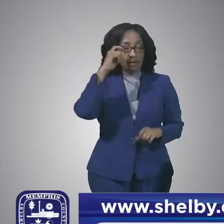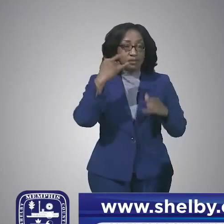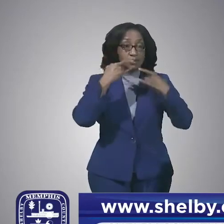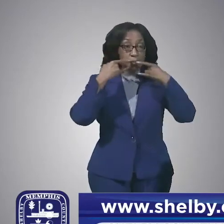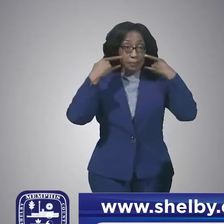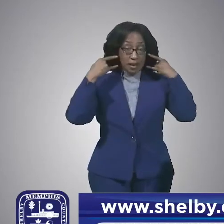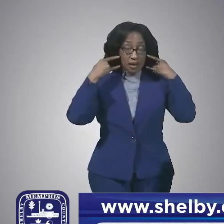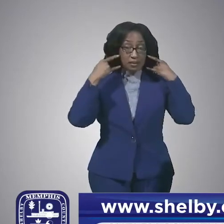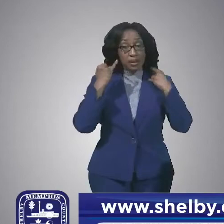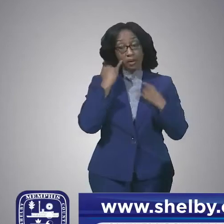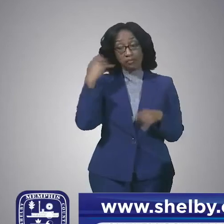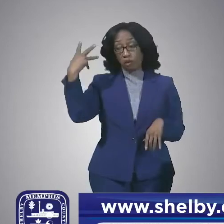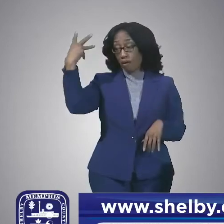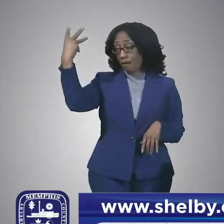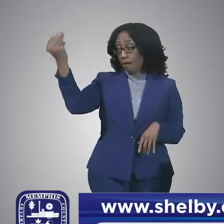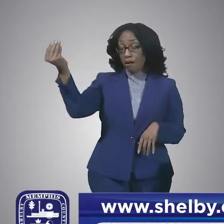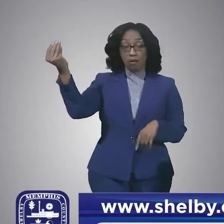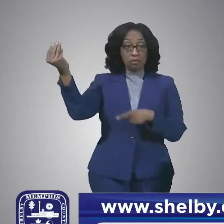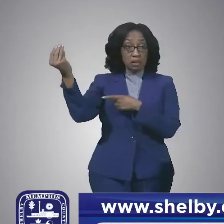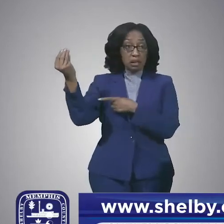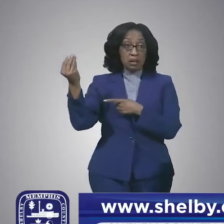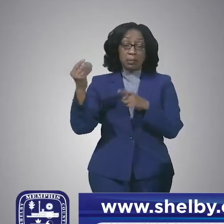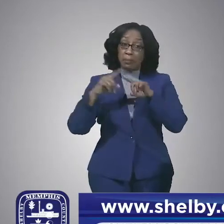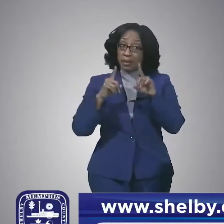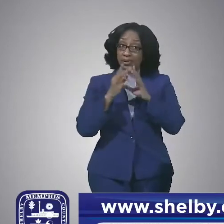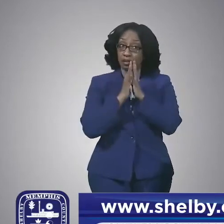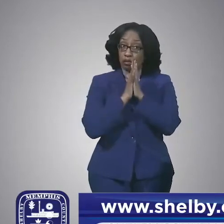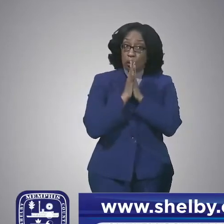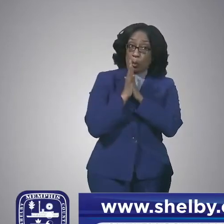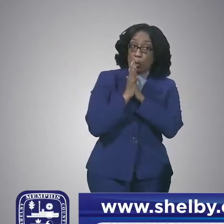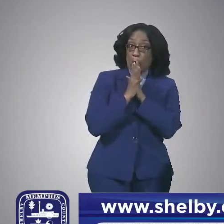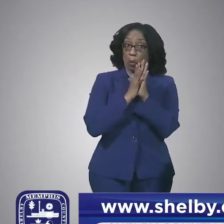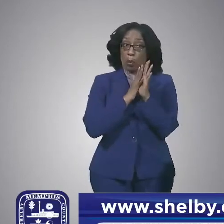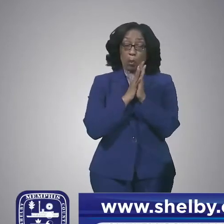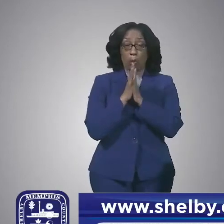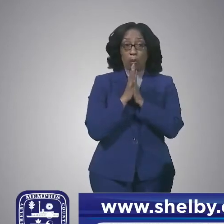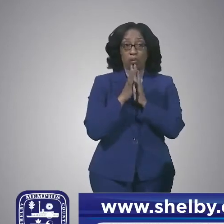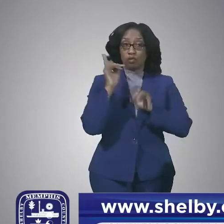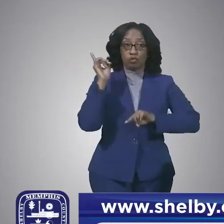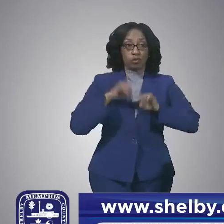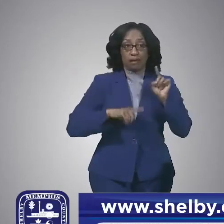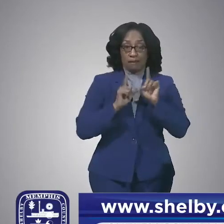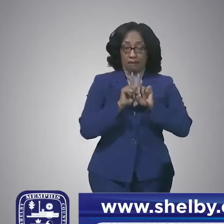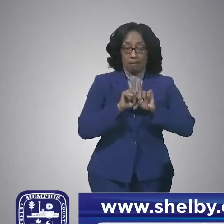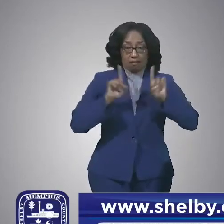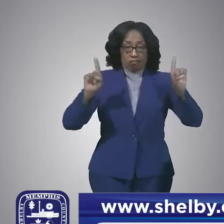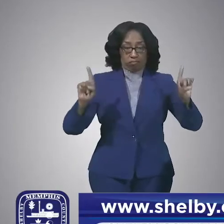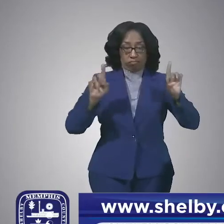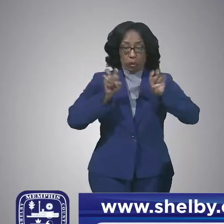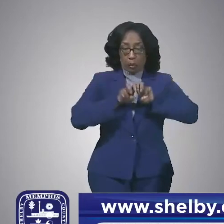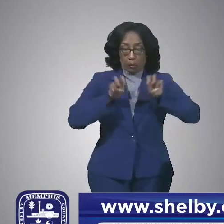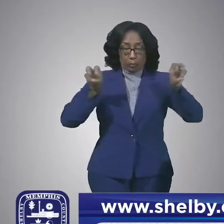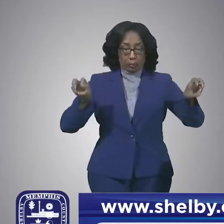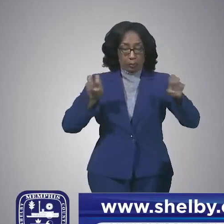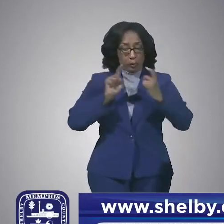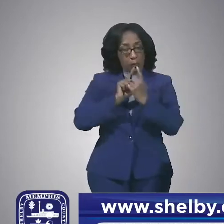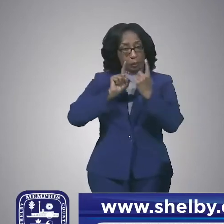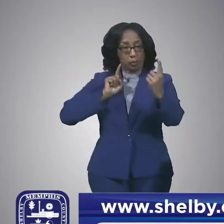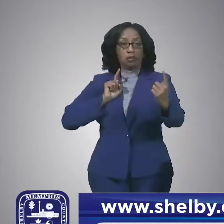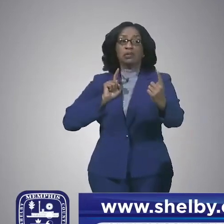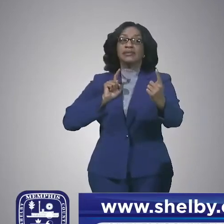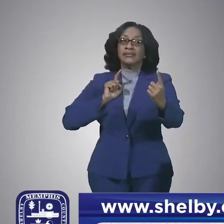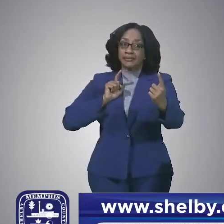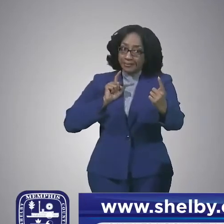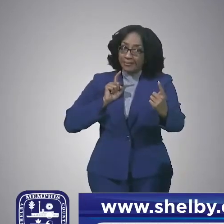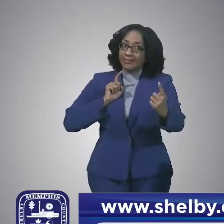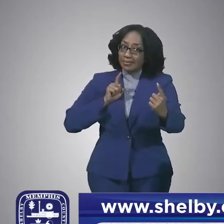you're indoors. Now, if you're outdoors in a crowded space where you cannot safely socially distance, that's another instance where